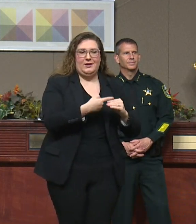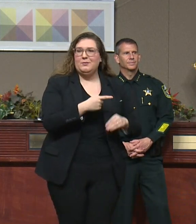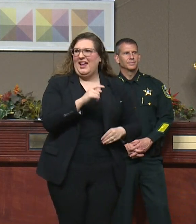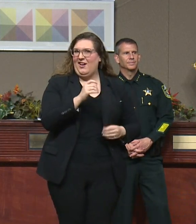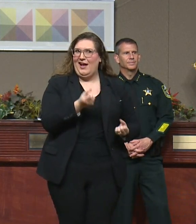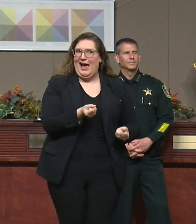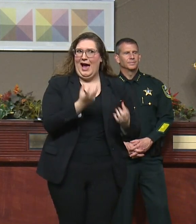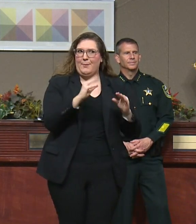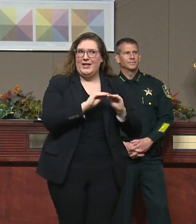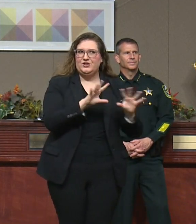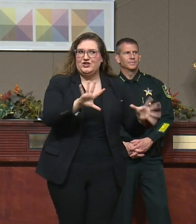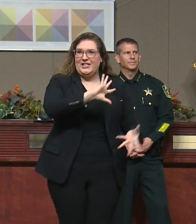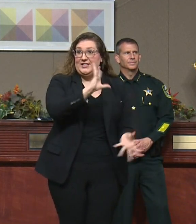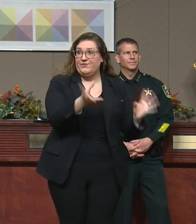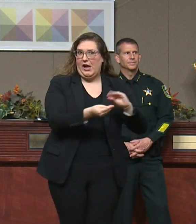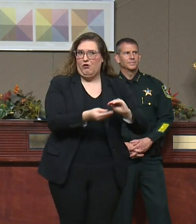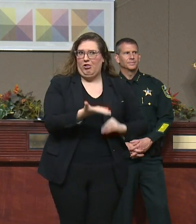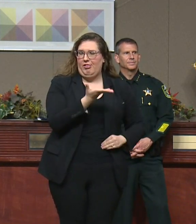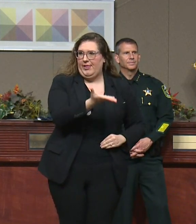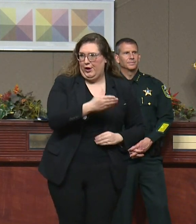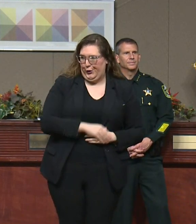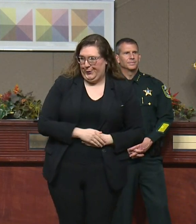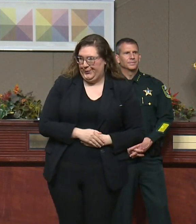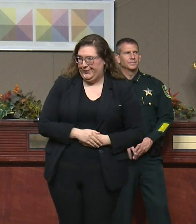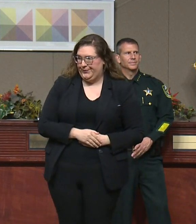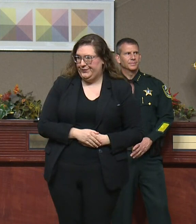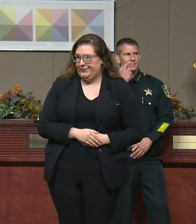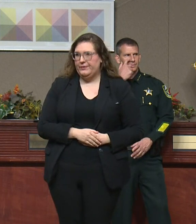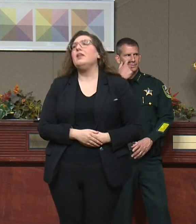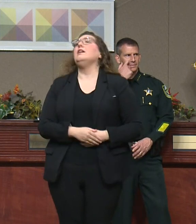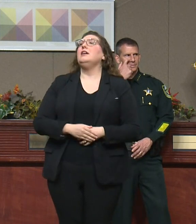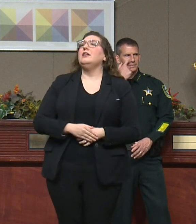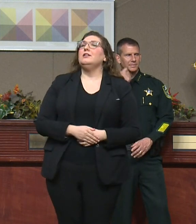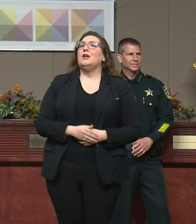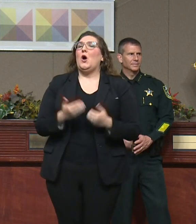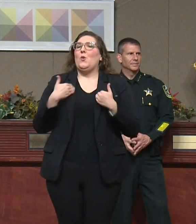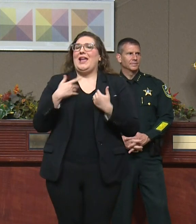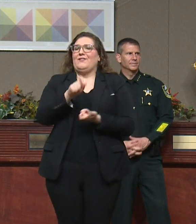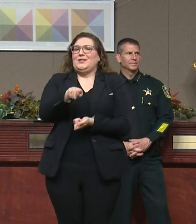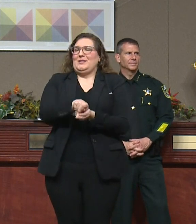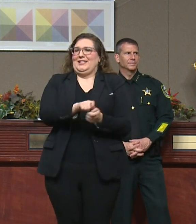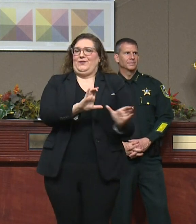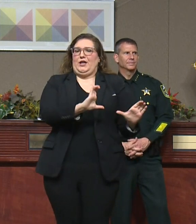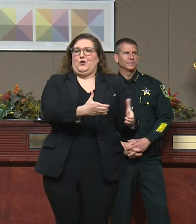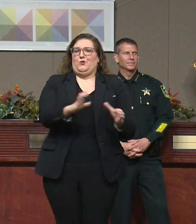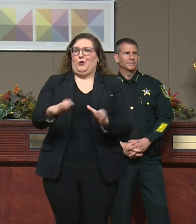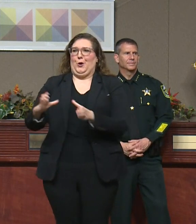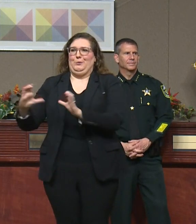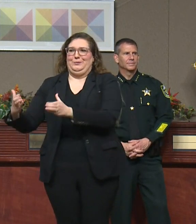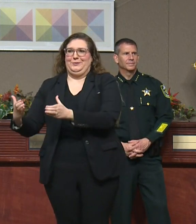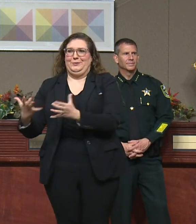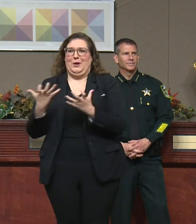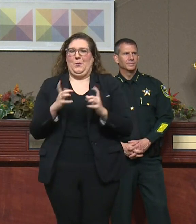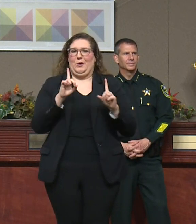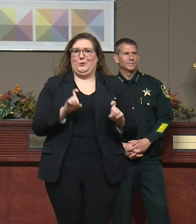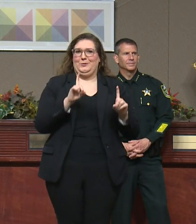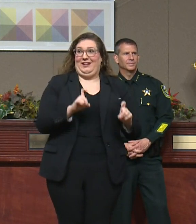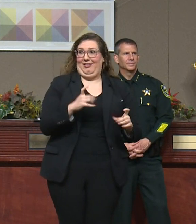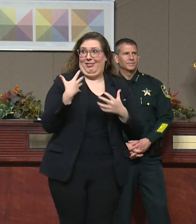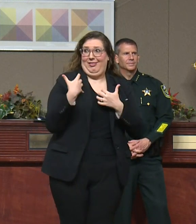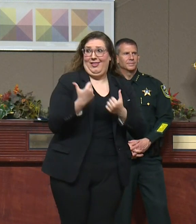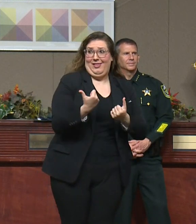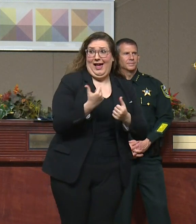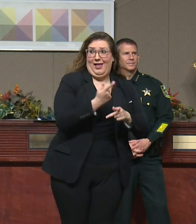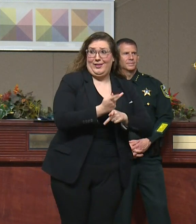And for so there are groups that we are very interested in. Healthcare workers is super important